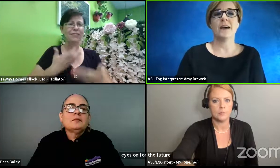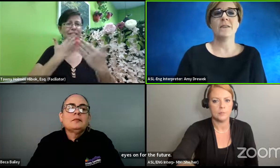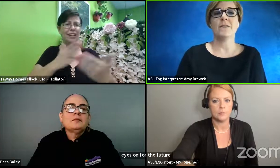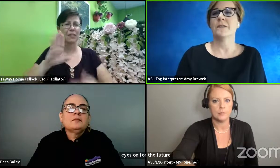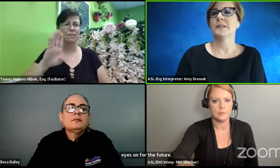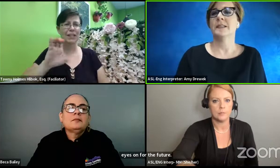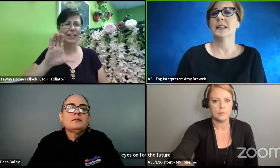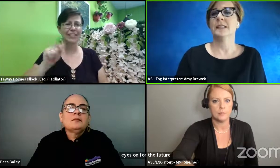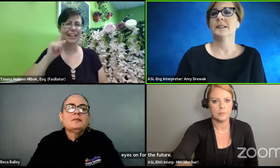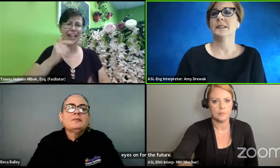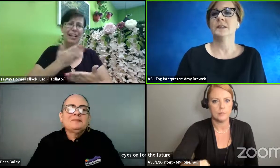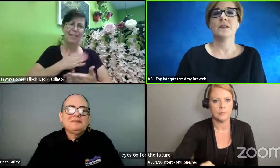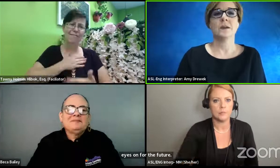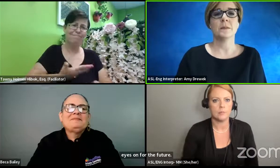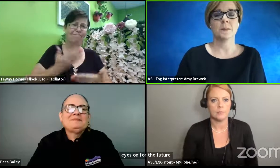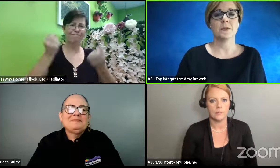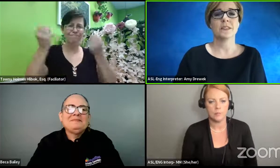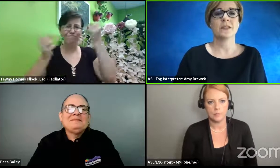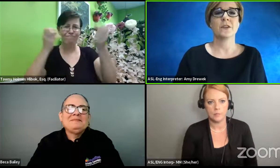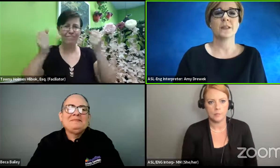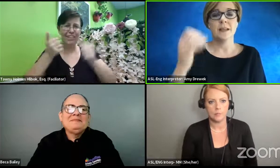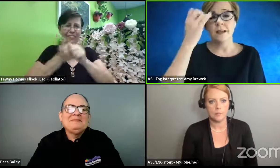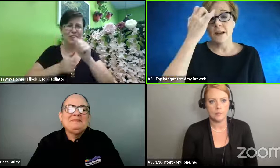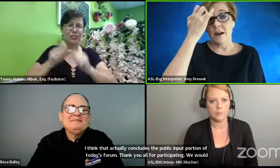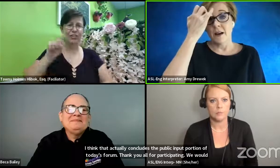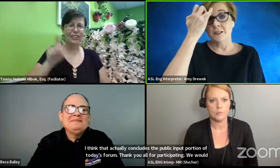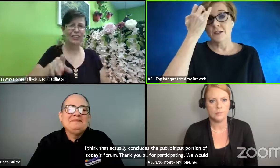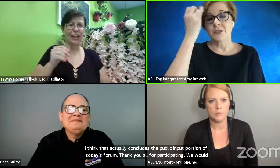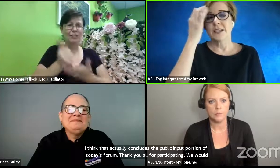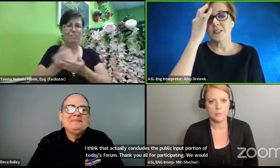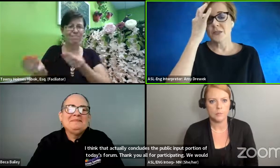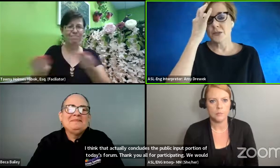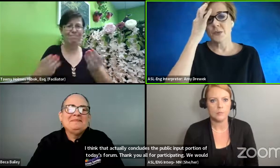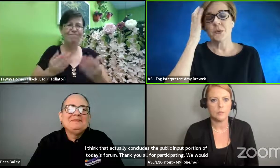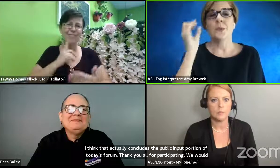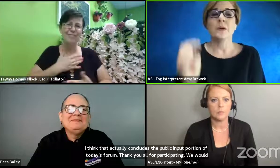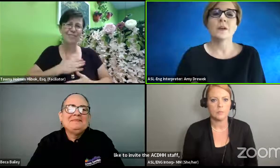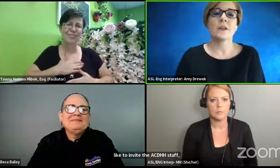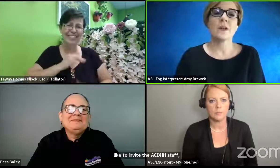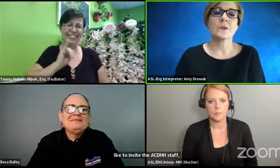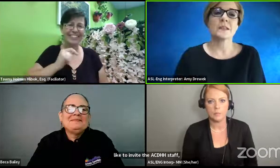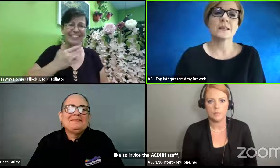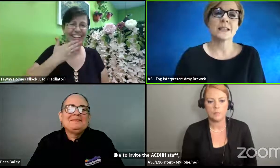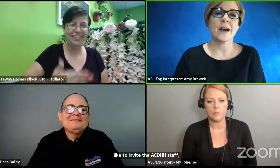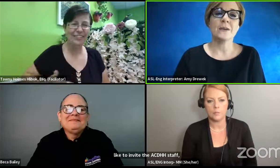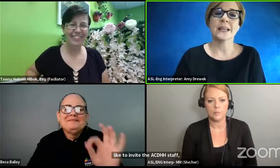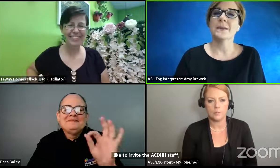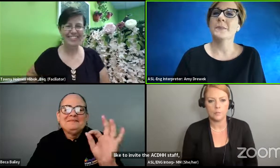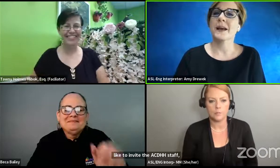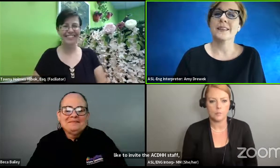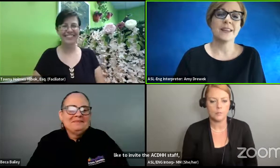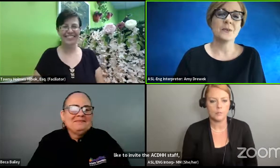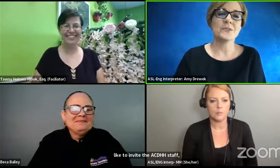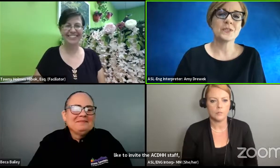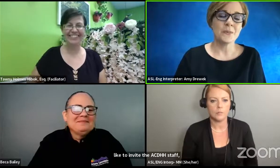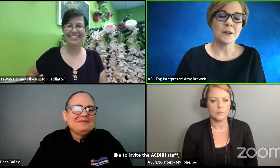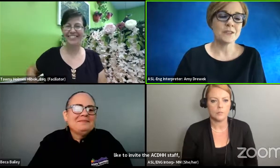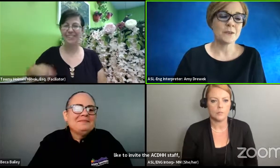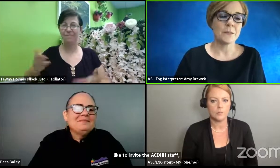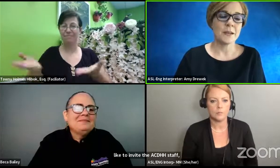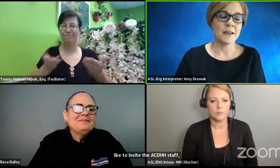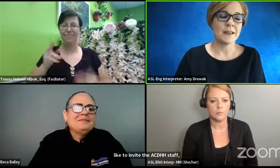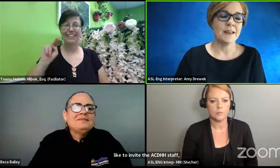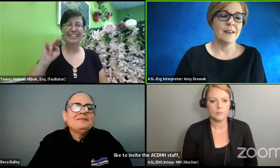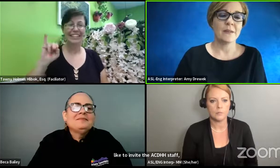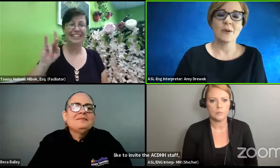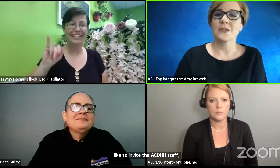ACDHH staff, Nikki Sukup particularly, on screen to close us out. And Becca, thank you so